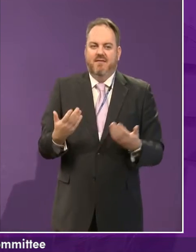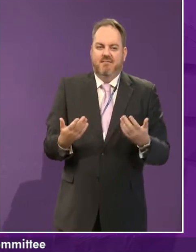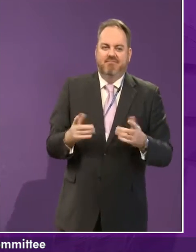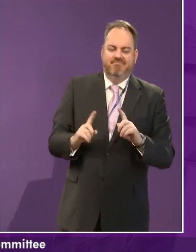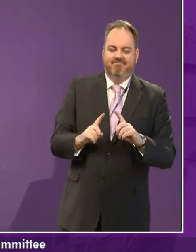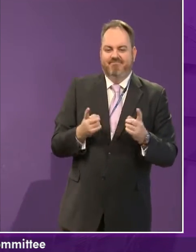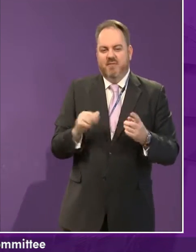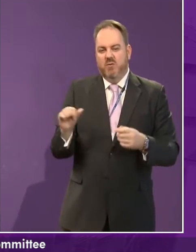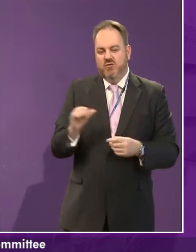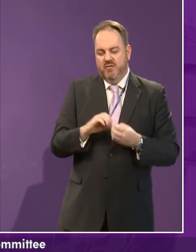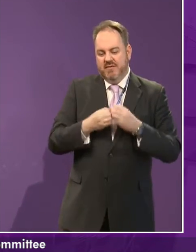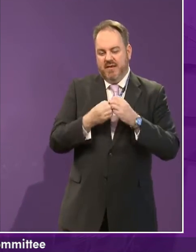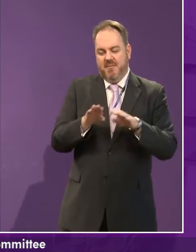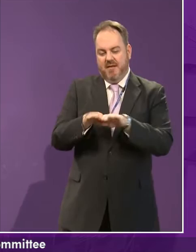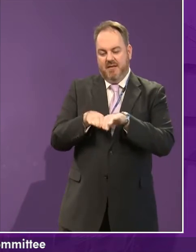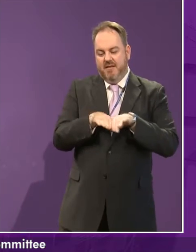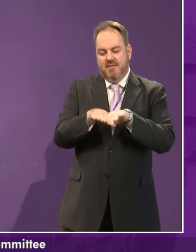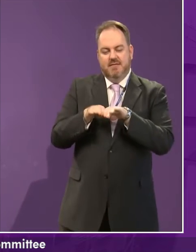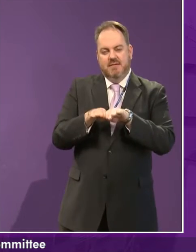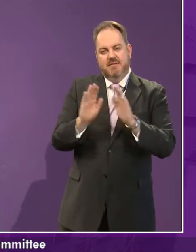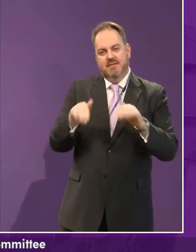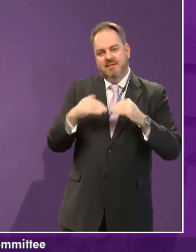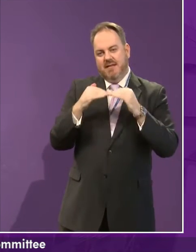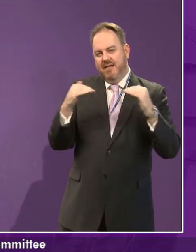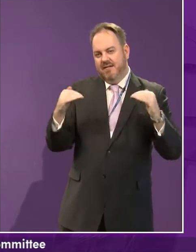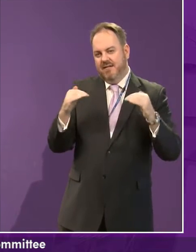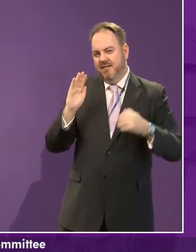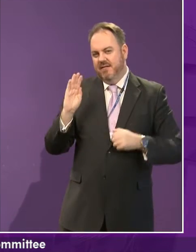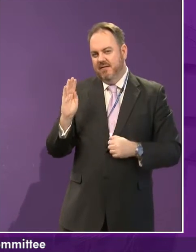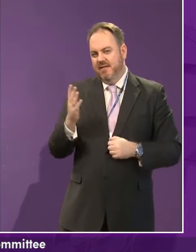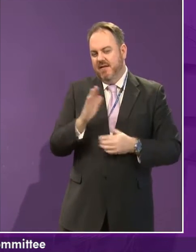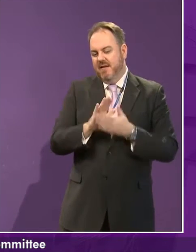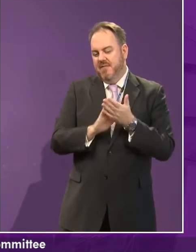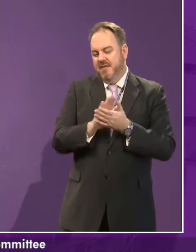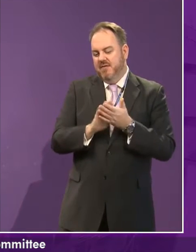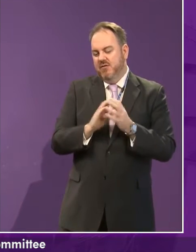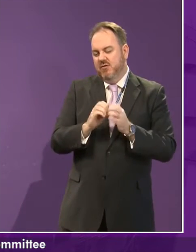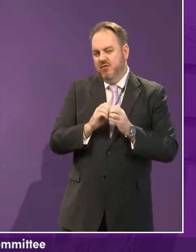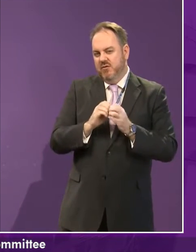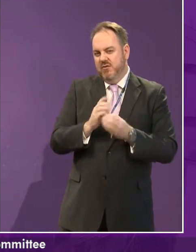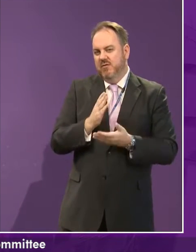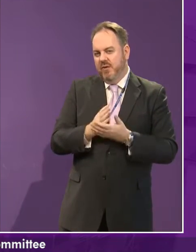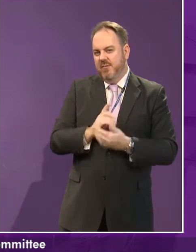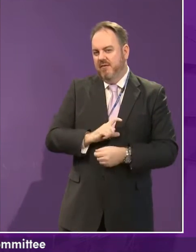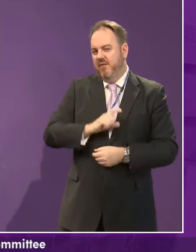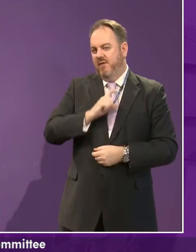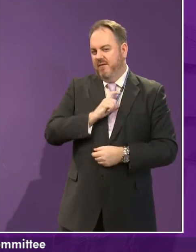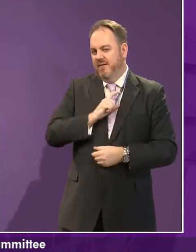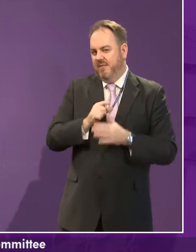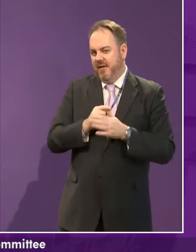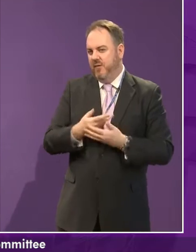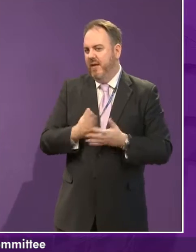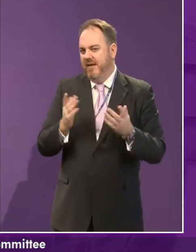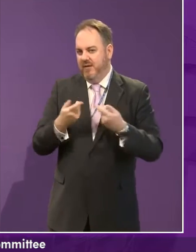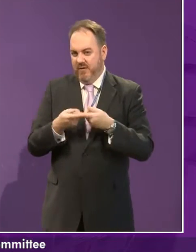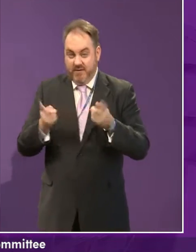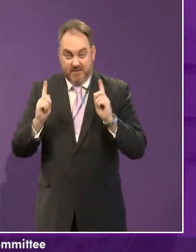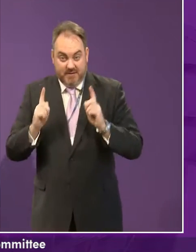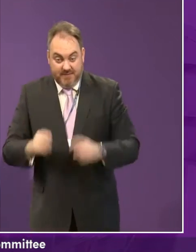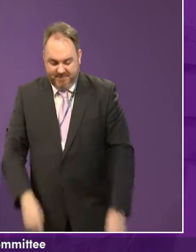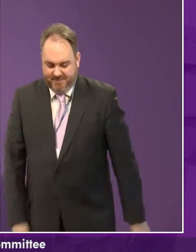level of service across all the colleges and universities that students could feel comfortable in applying to each and every one of you? I think that falls